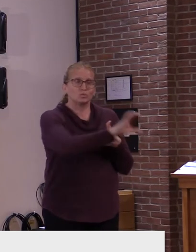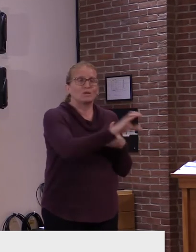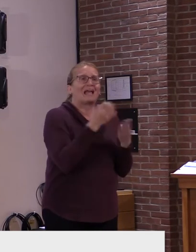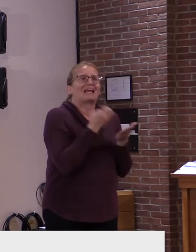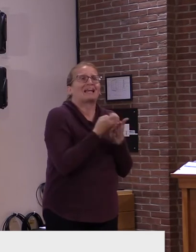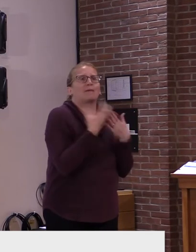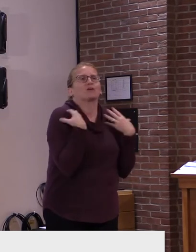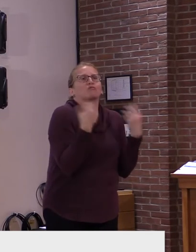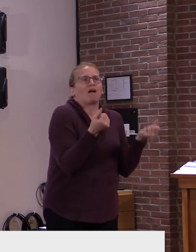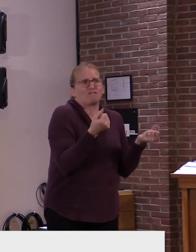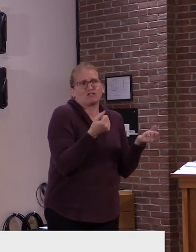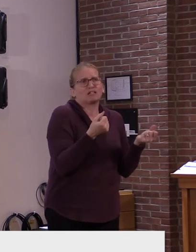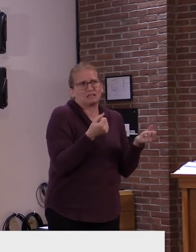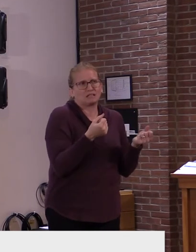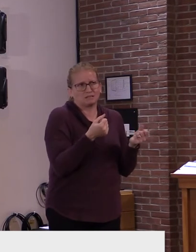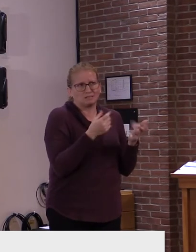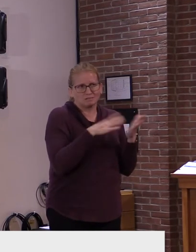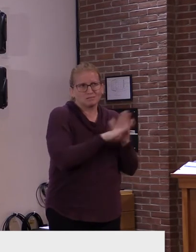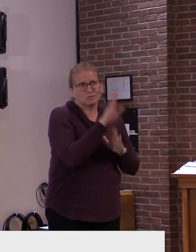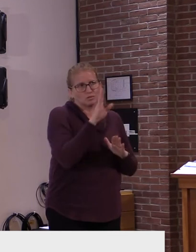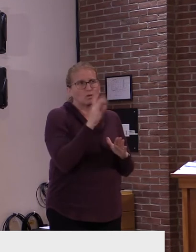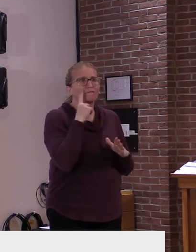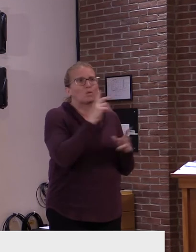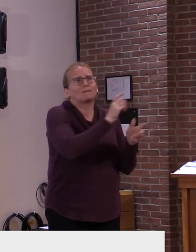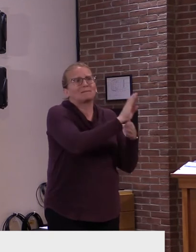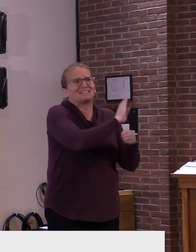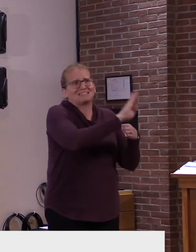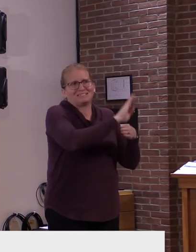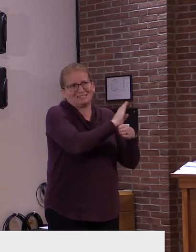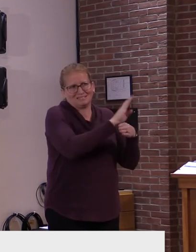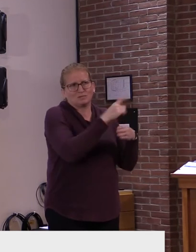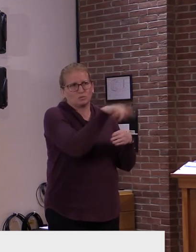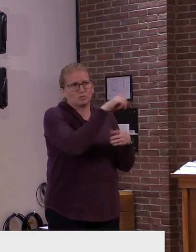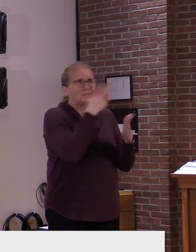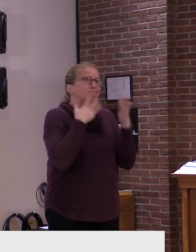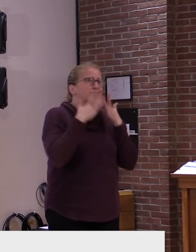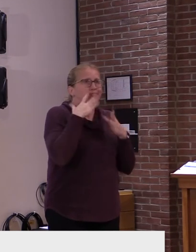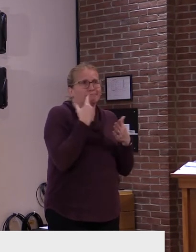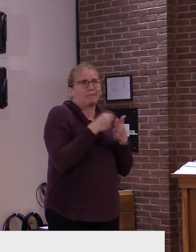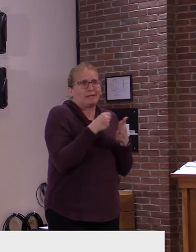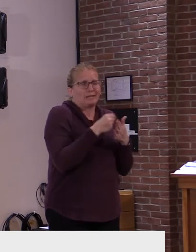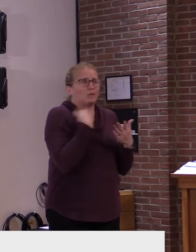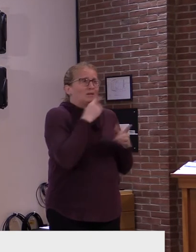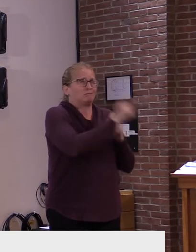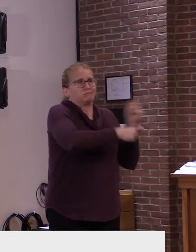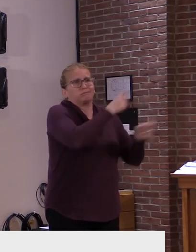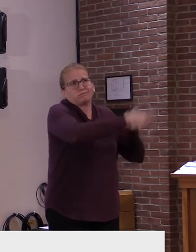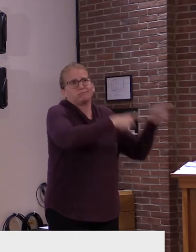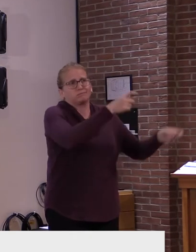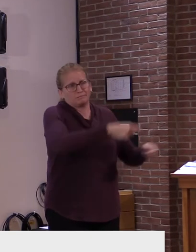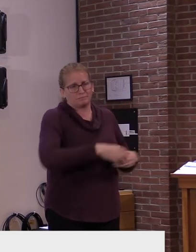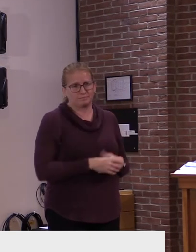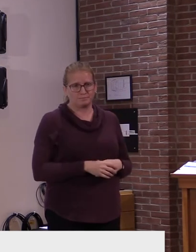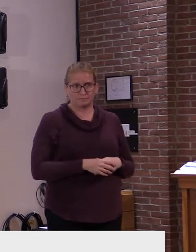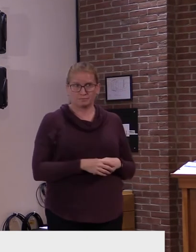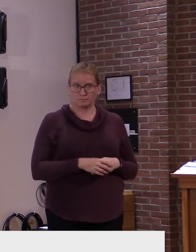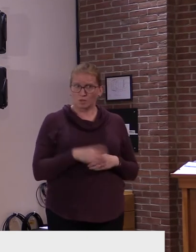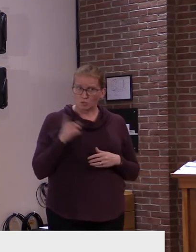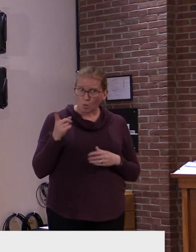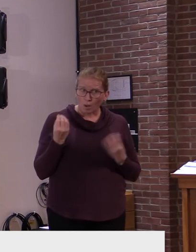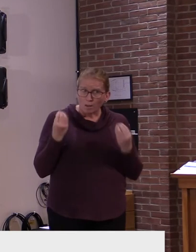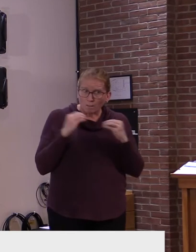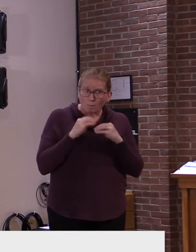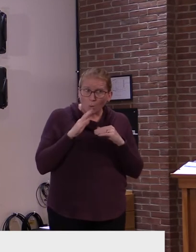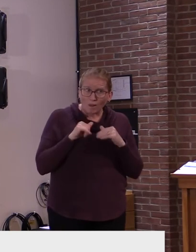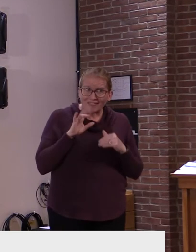most people most vermonters agree is needed during these times this was is there more than 75